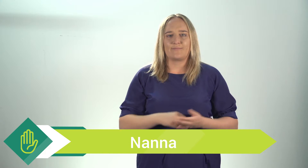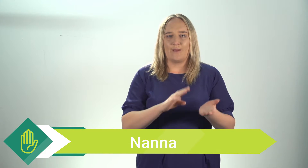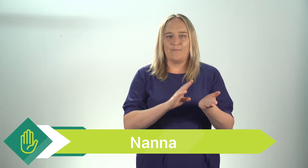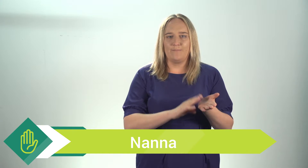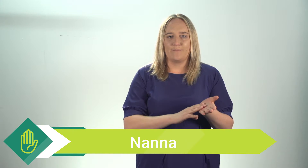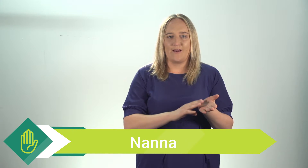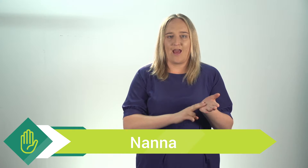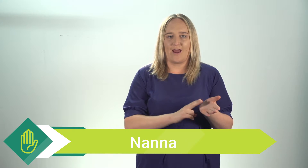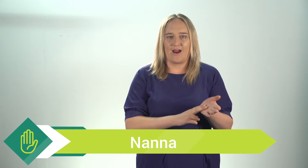Nana.